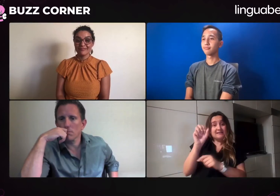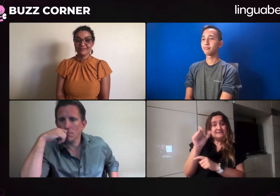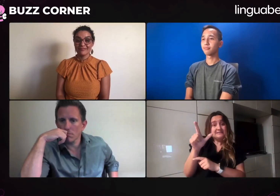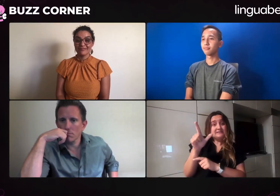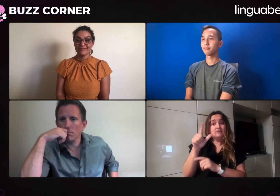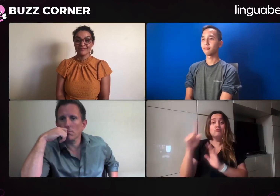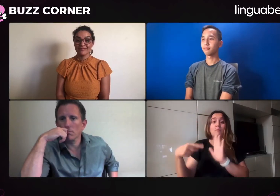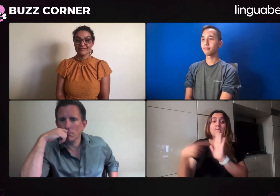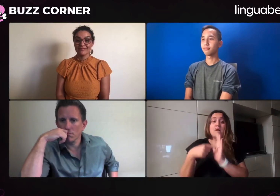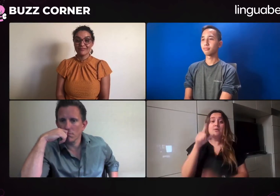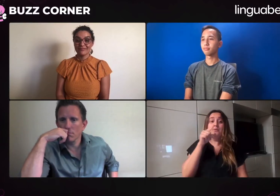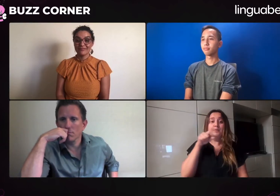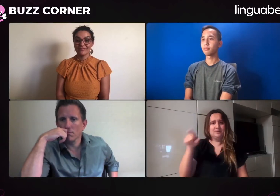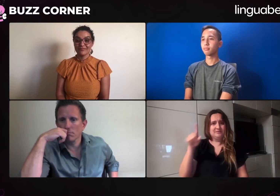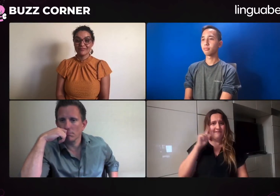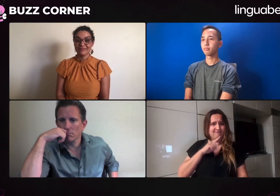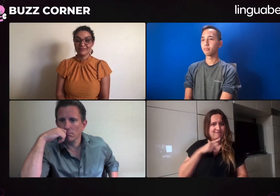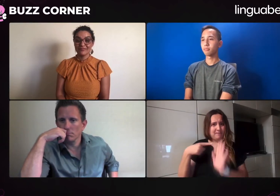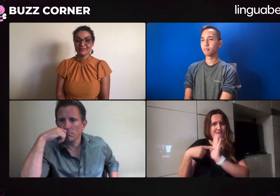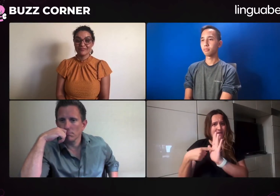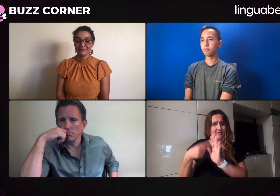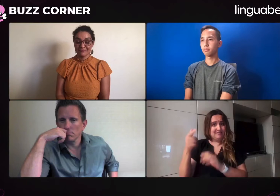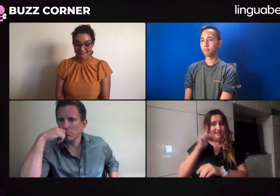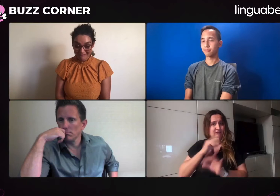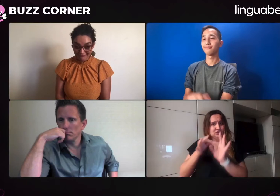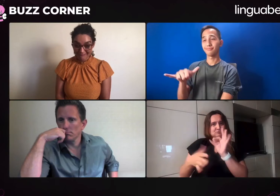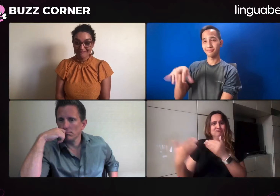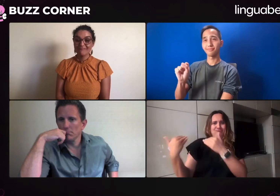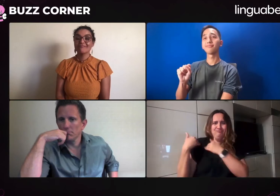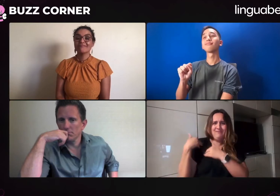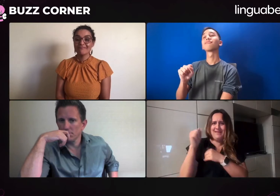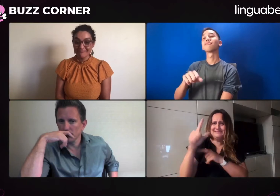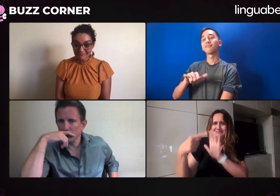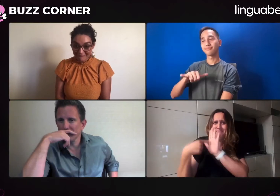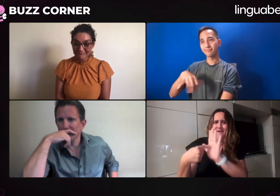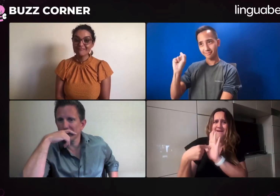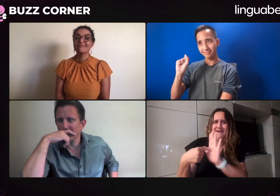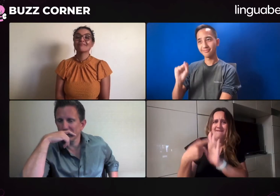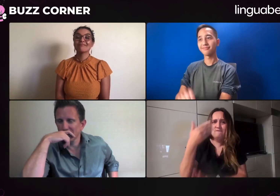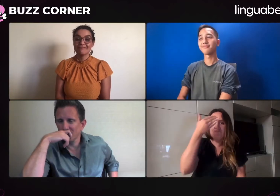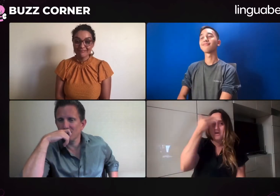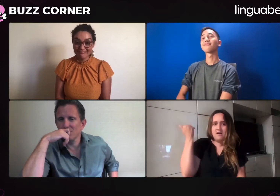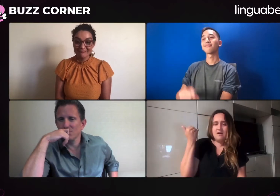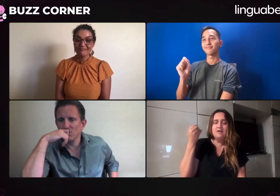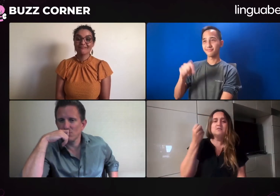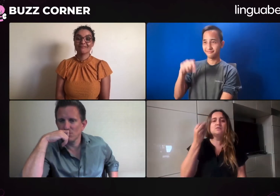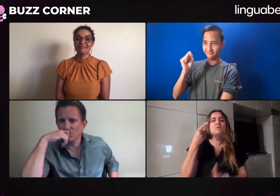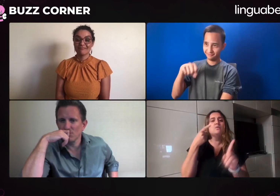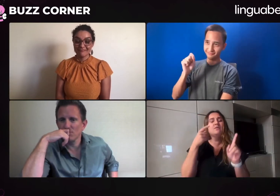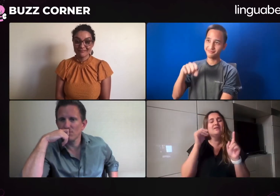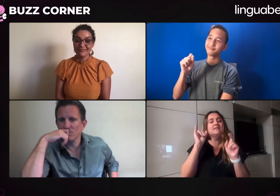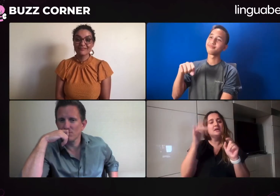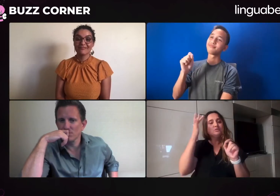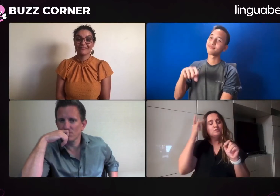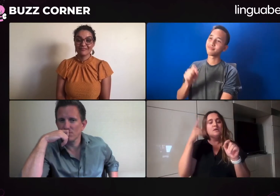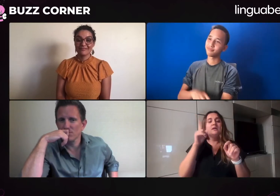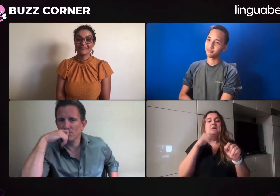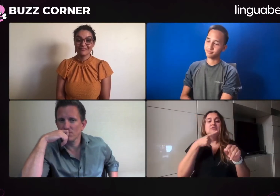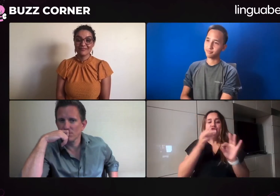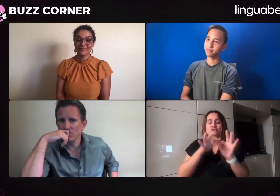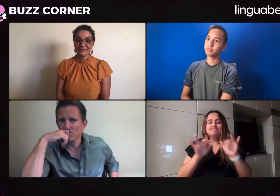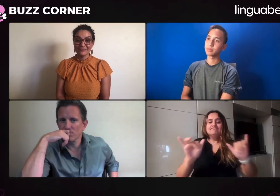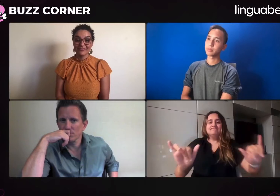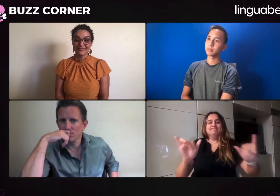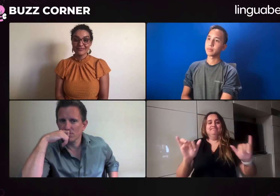as a role model and as a language model for the deaf students. Think of all the hats that a